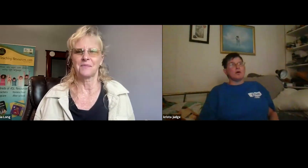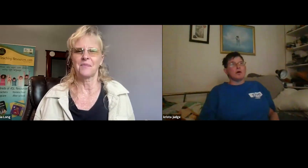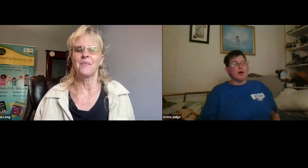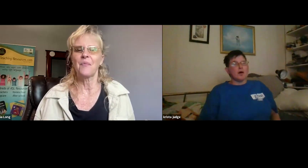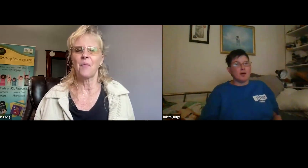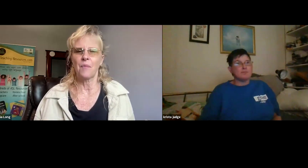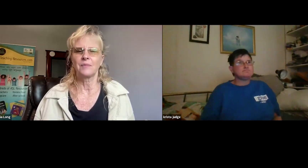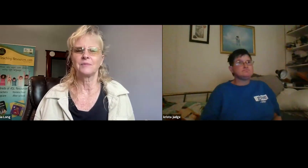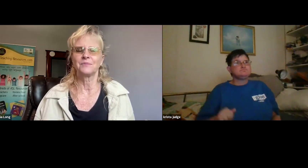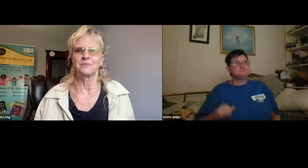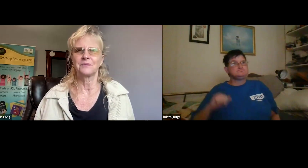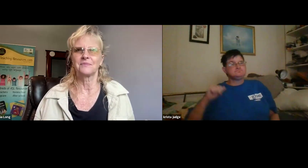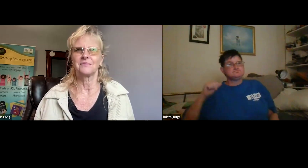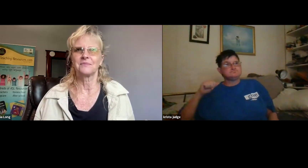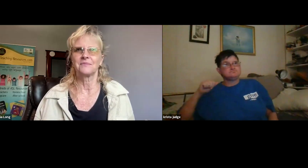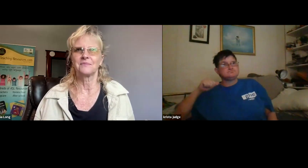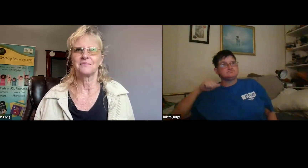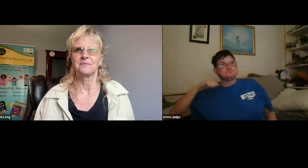Okay.